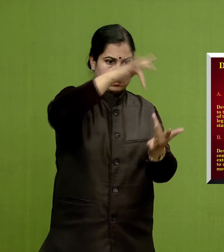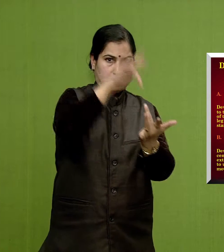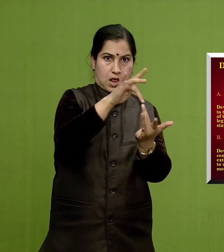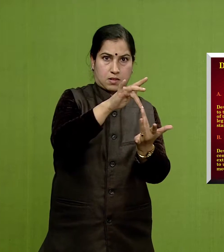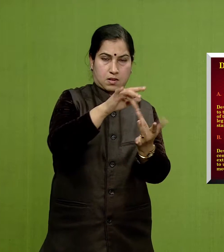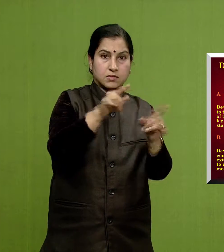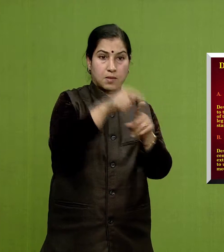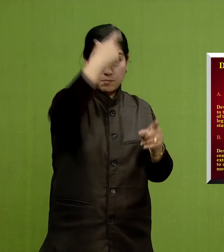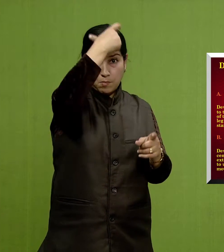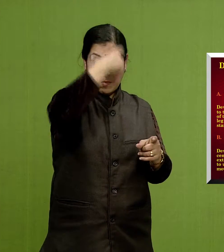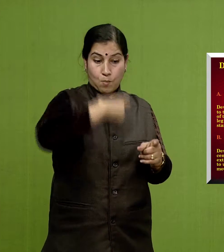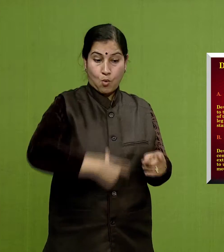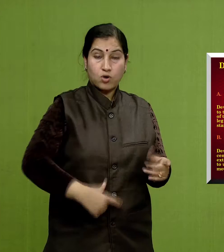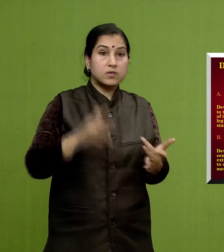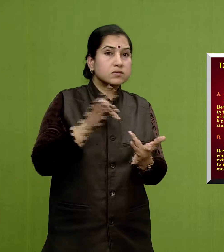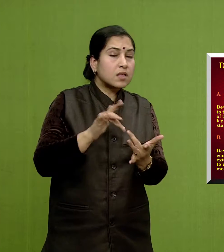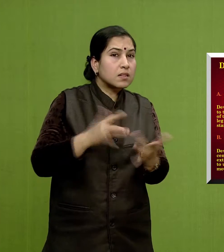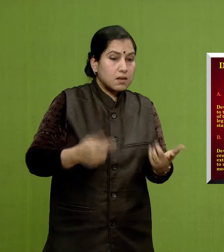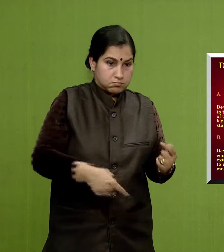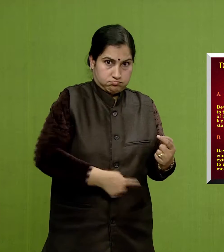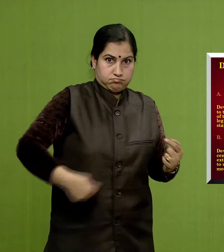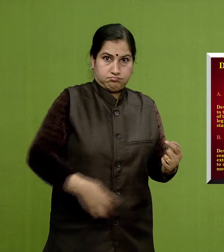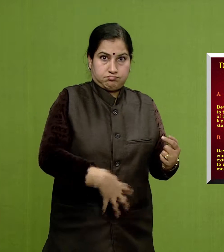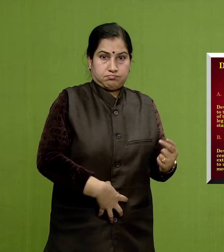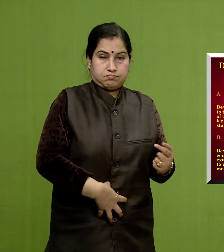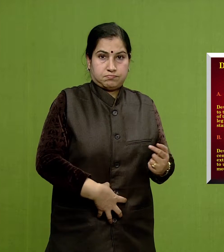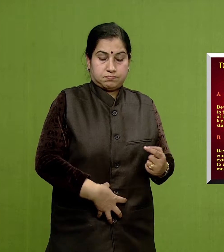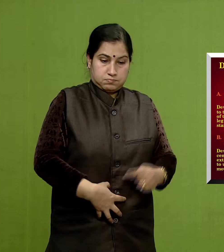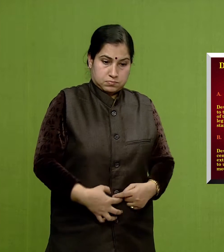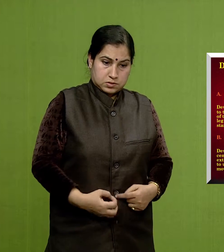central part of the body towards peripheries.